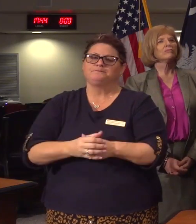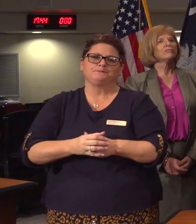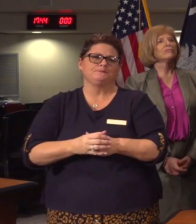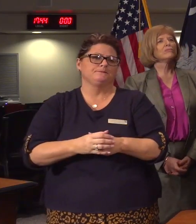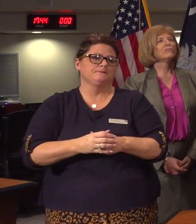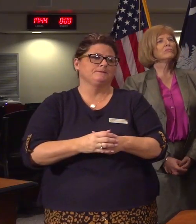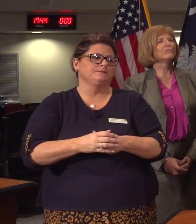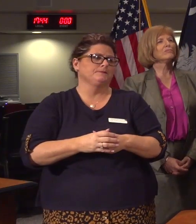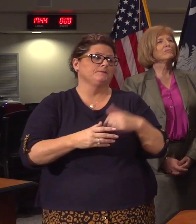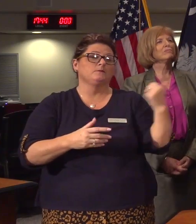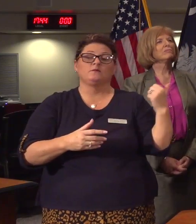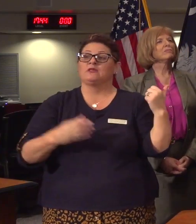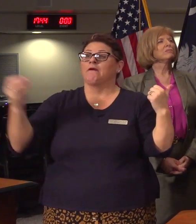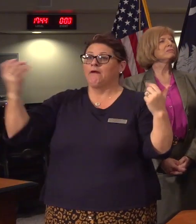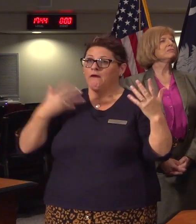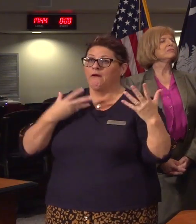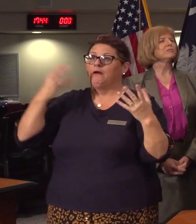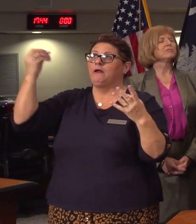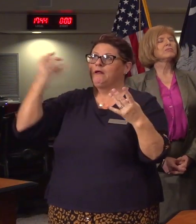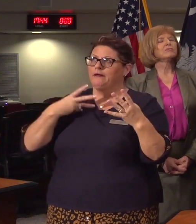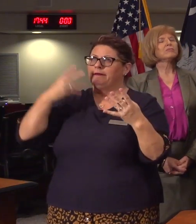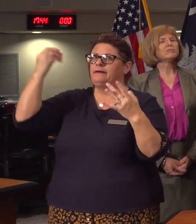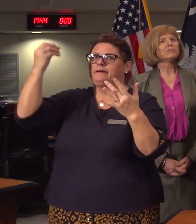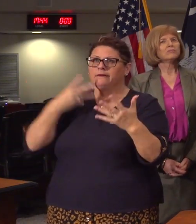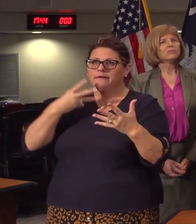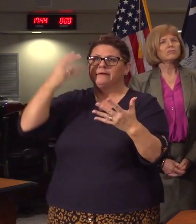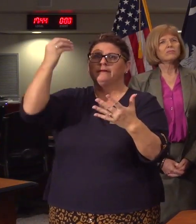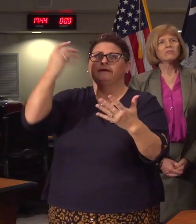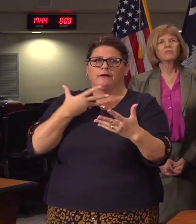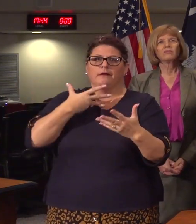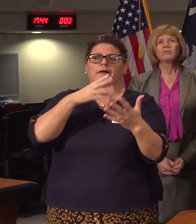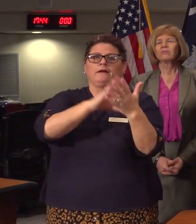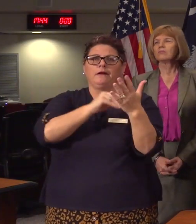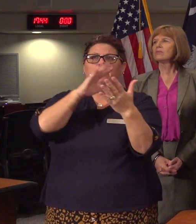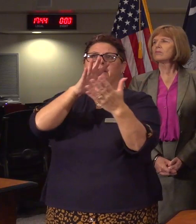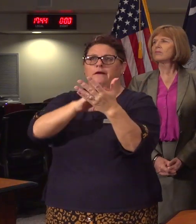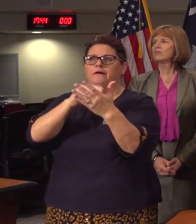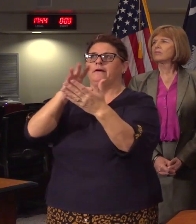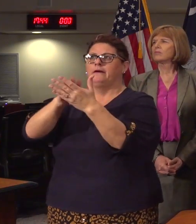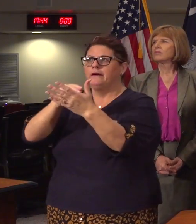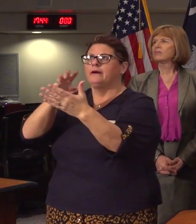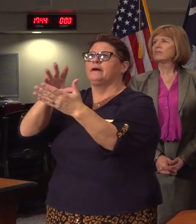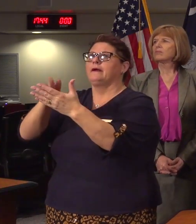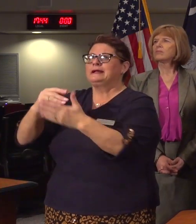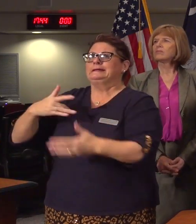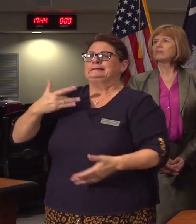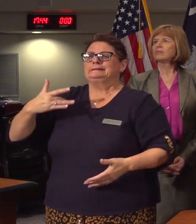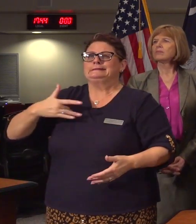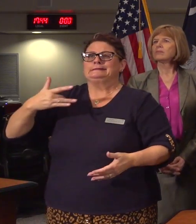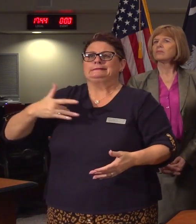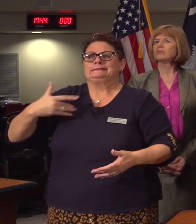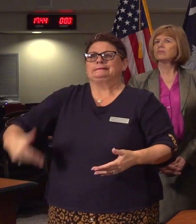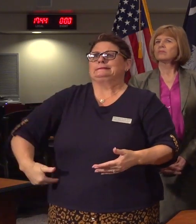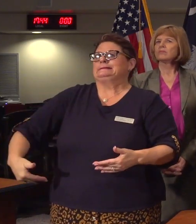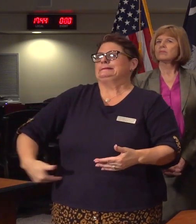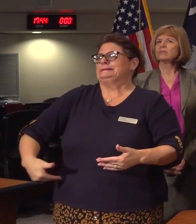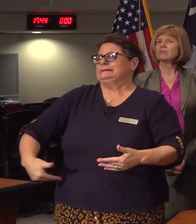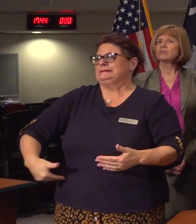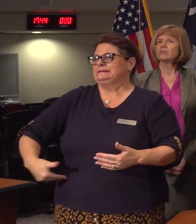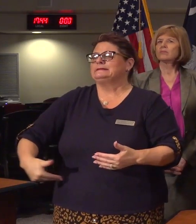were, as more information came in and we learned more, and we were getting a better feel and understanding of